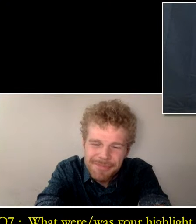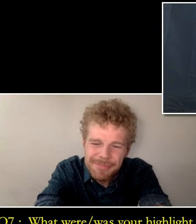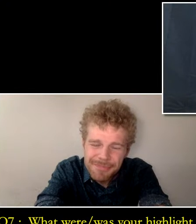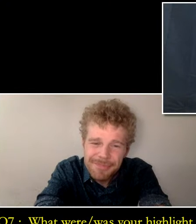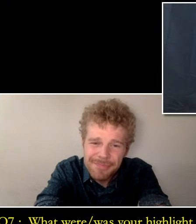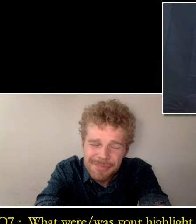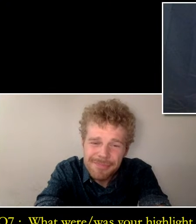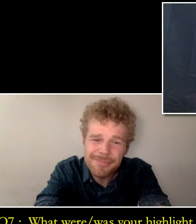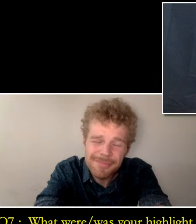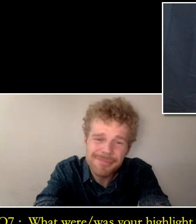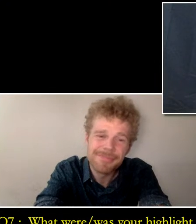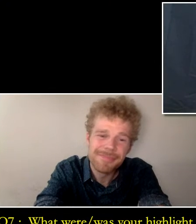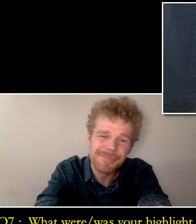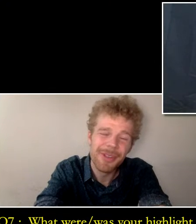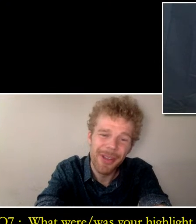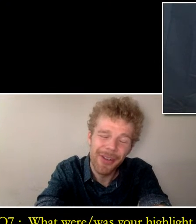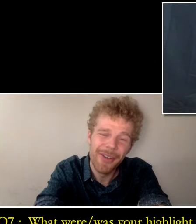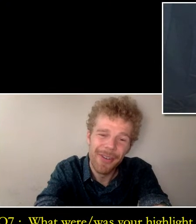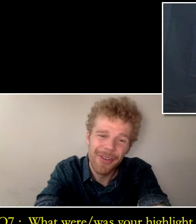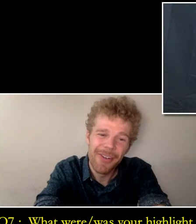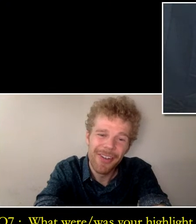able to make a difference.